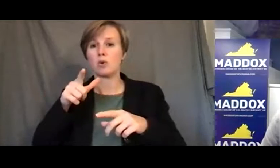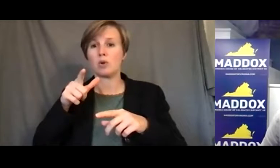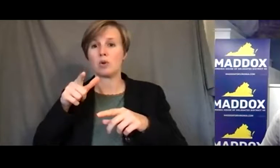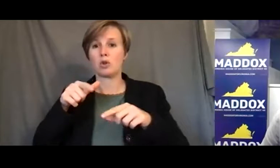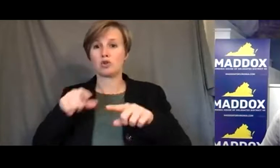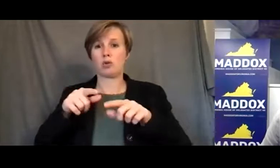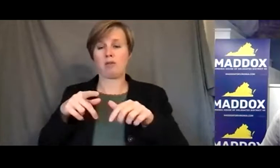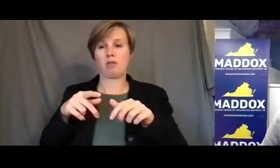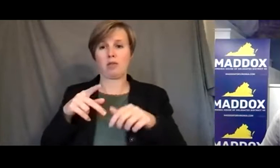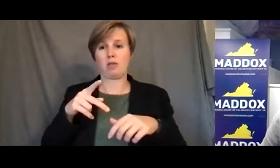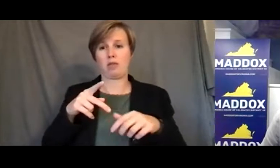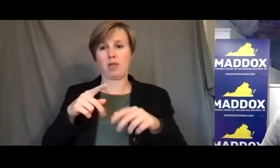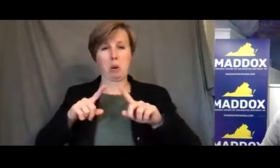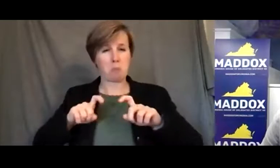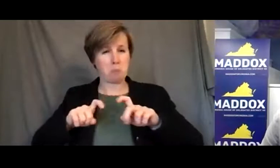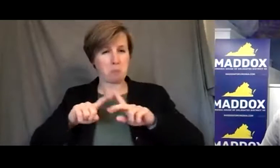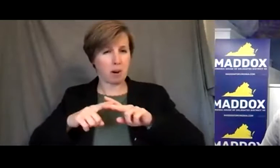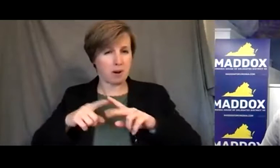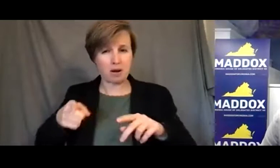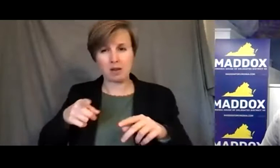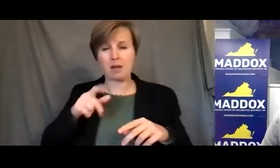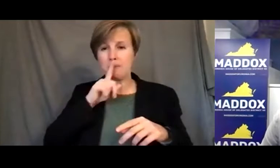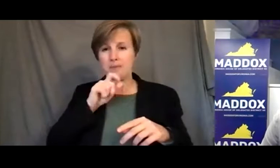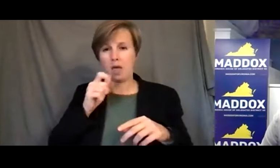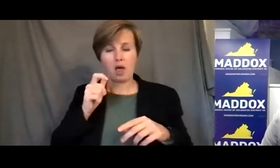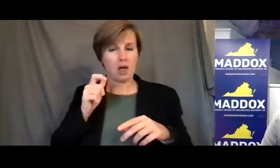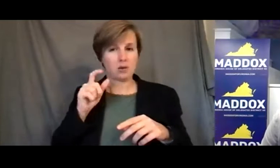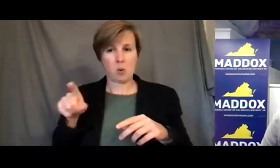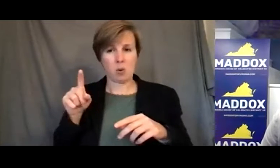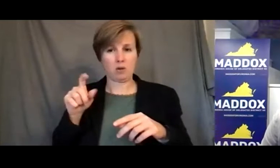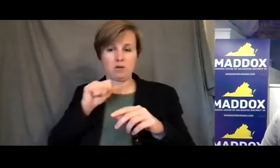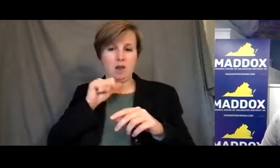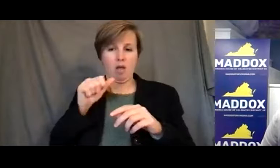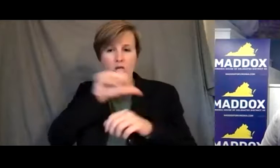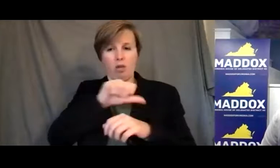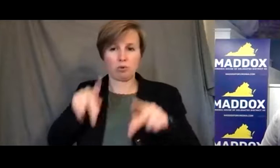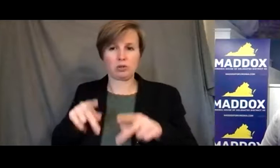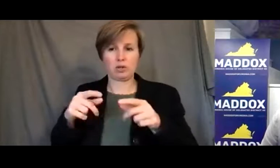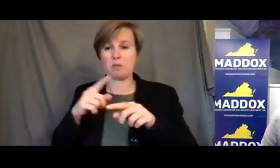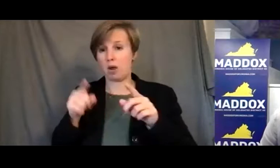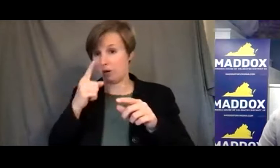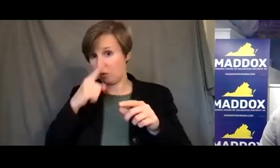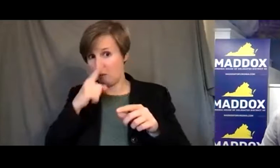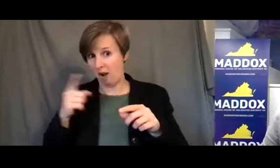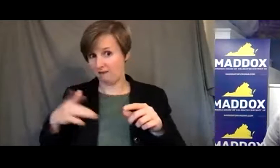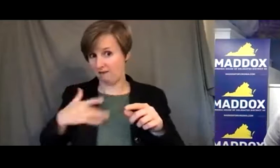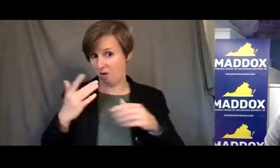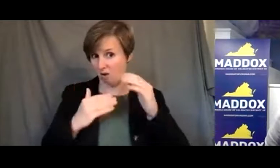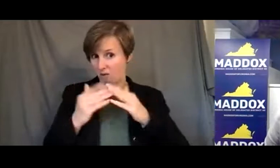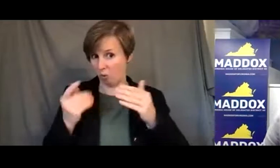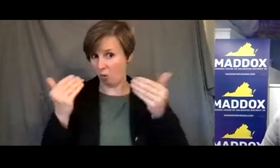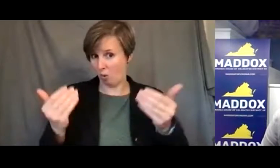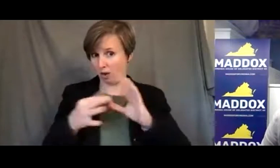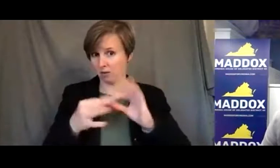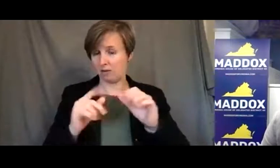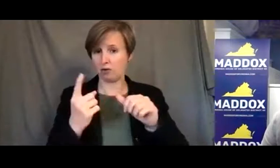primaries. So JD, if you're comfortable, I'll have you give the geographic overview of the district before you give your opening remarks. Absolutely.